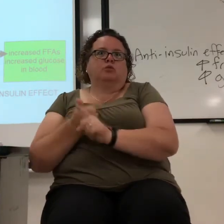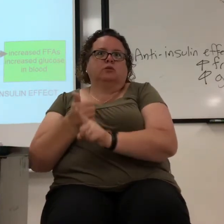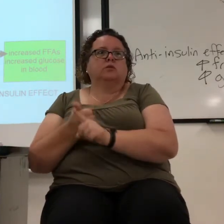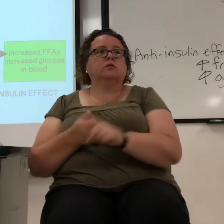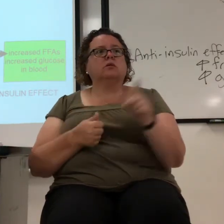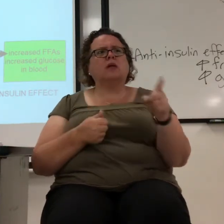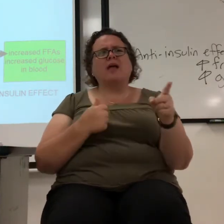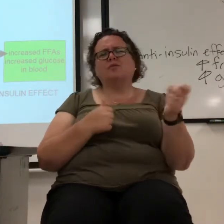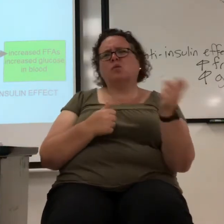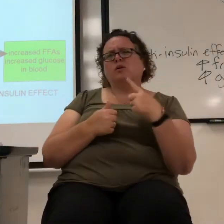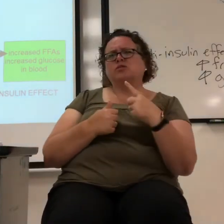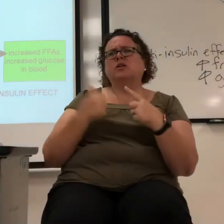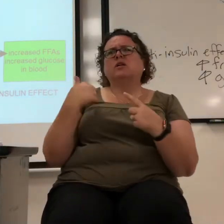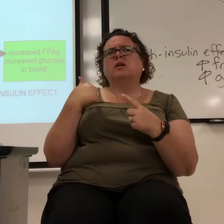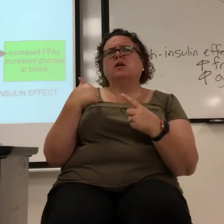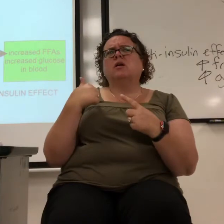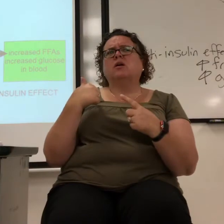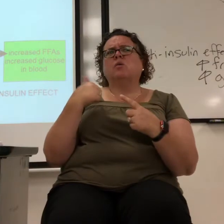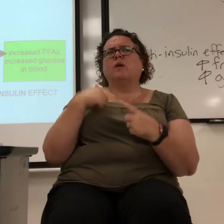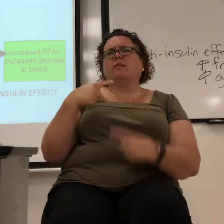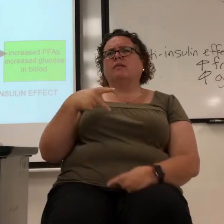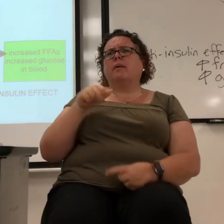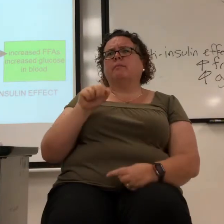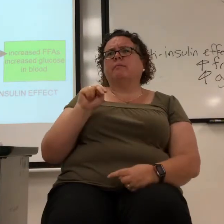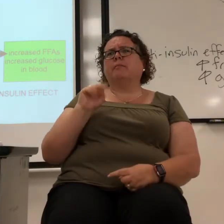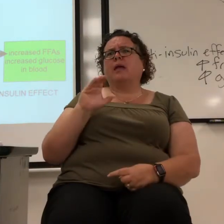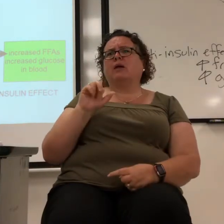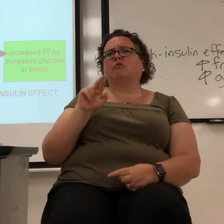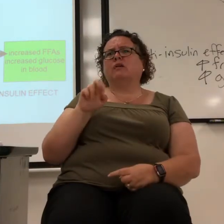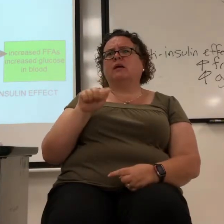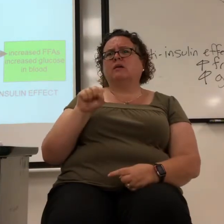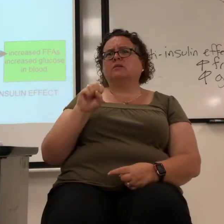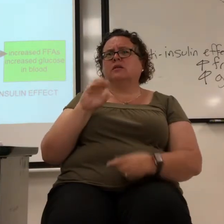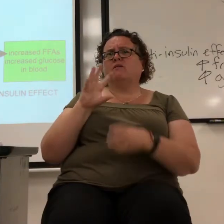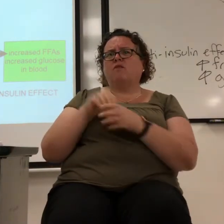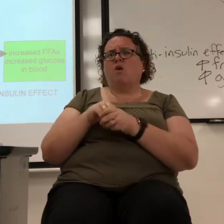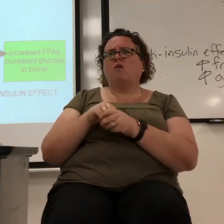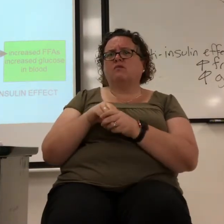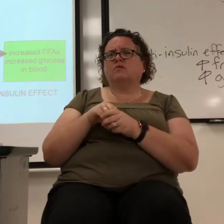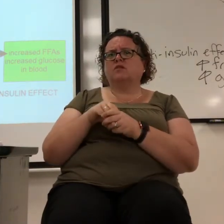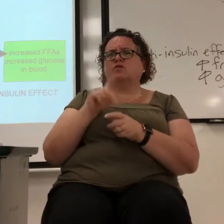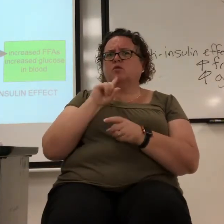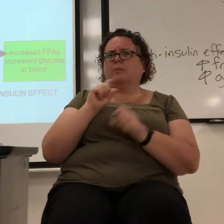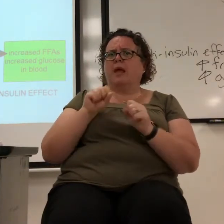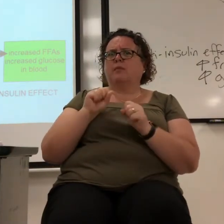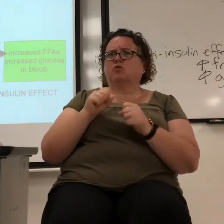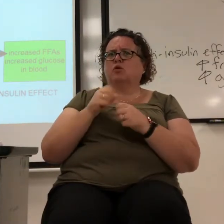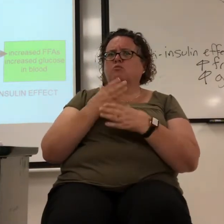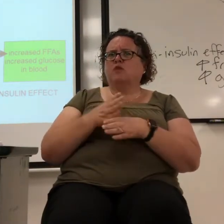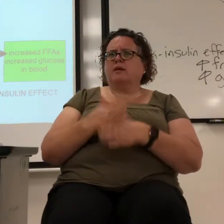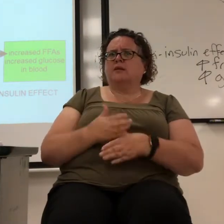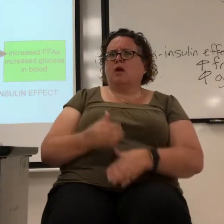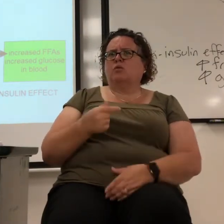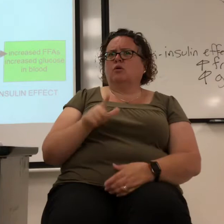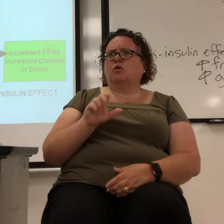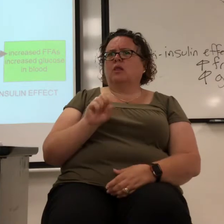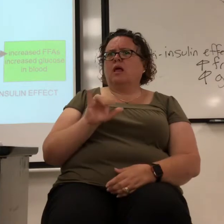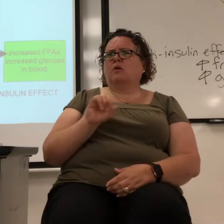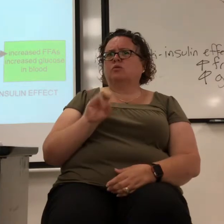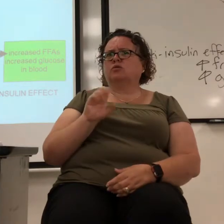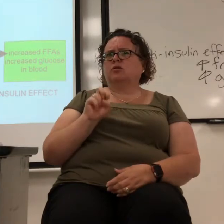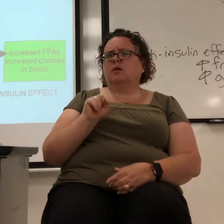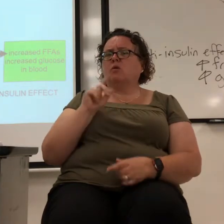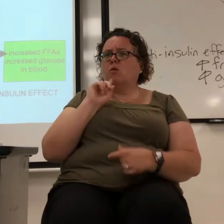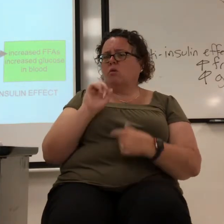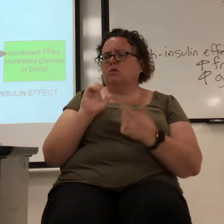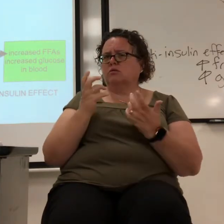question. Would the pancreas be involved here at all in order to break down the glycogen? So would we have to use glucagon, or are we just using the